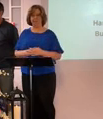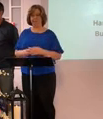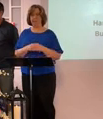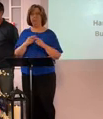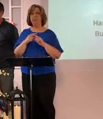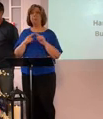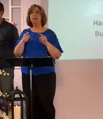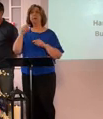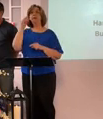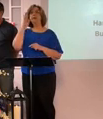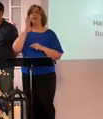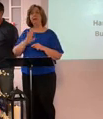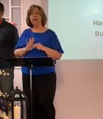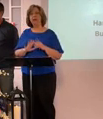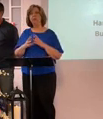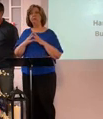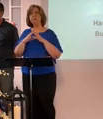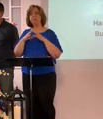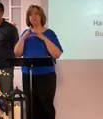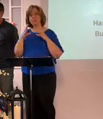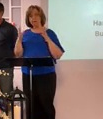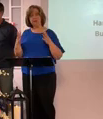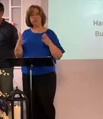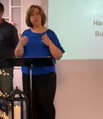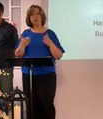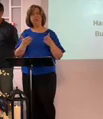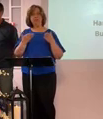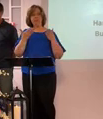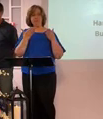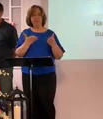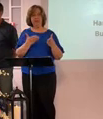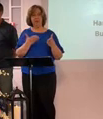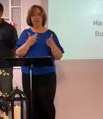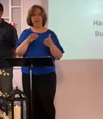but God was so much there from